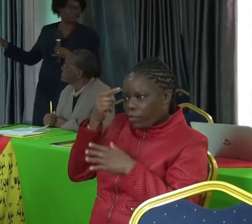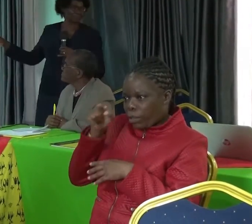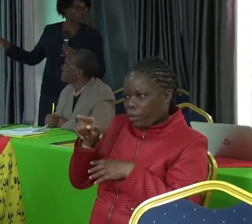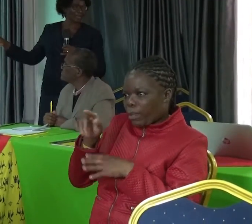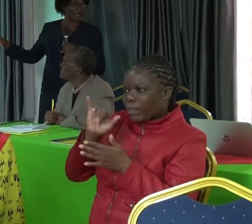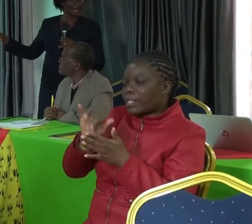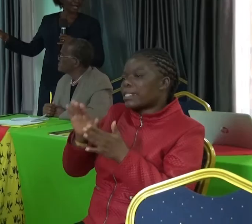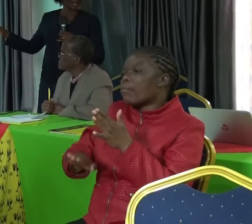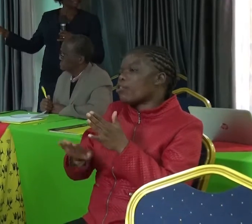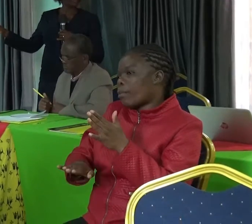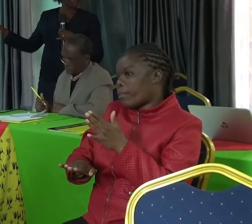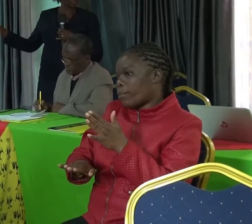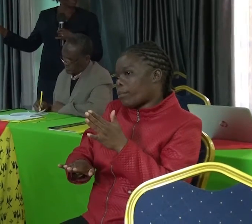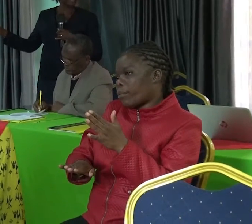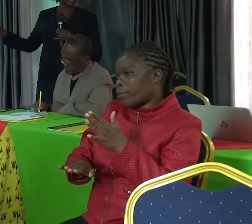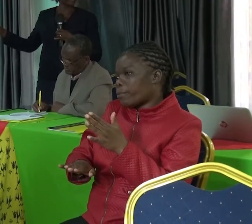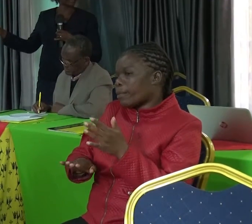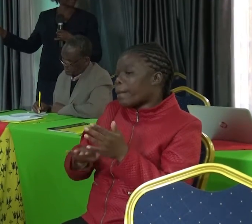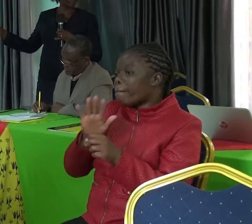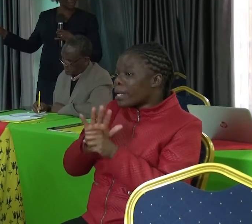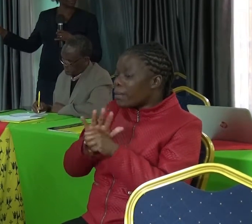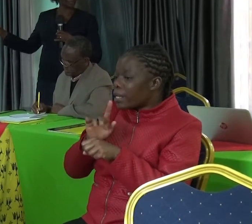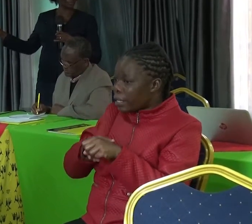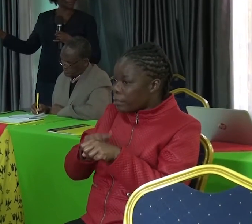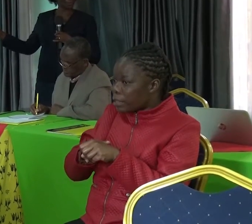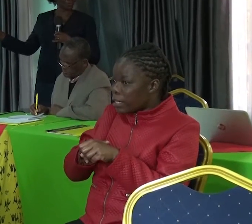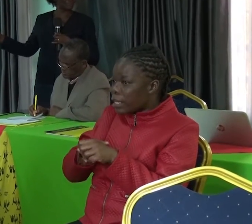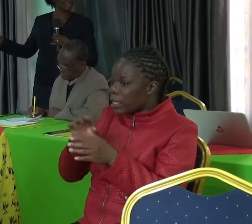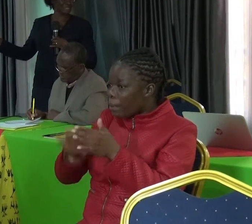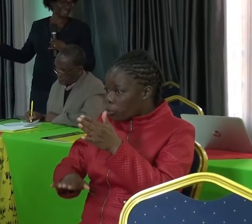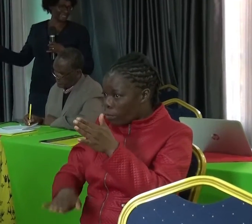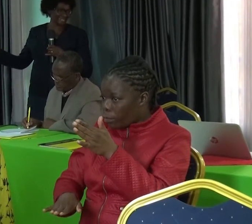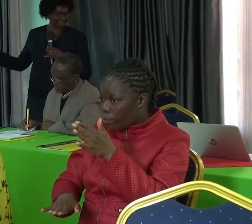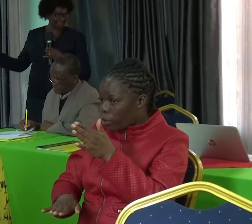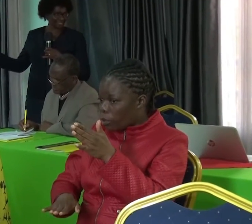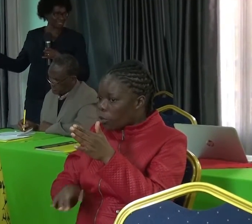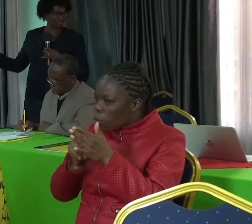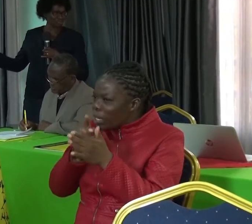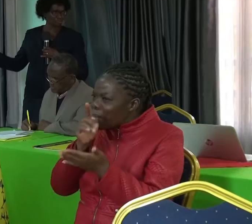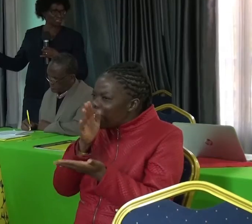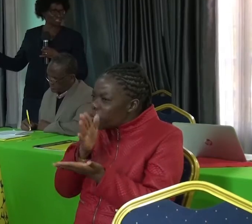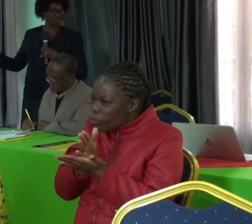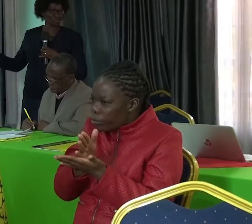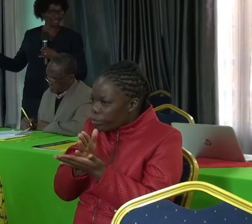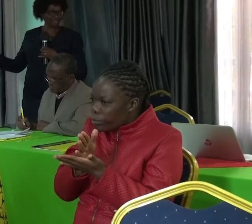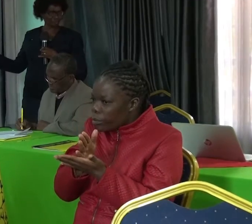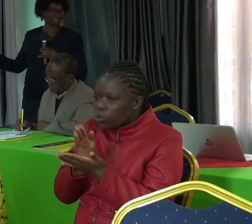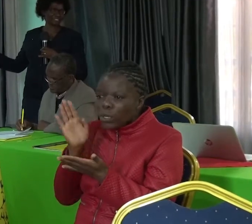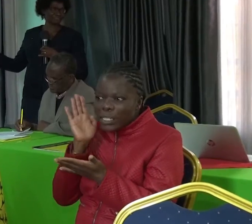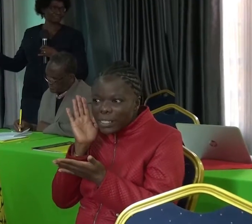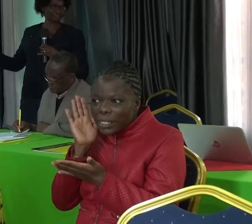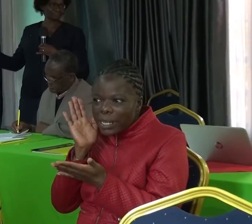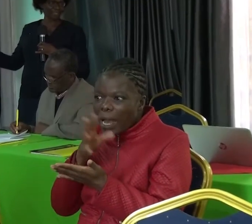up. And many times the bottom up will be the ideal thing to listen to and